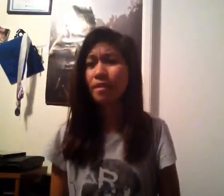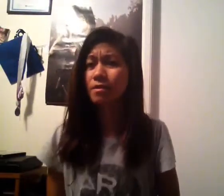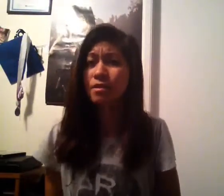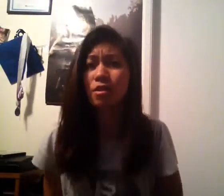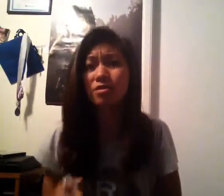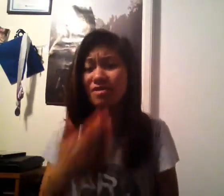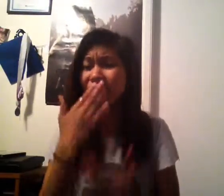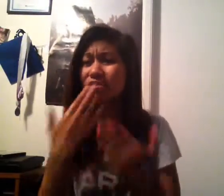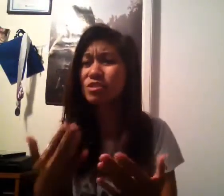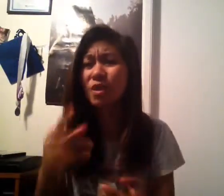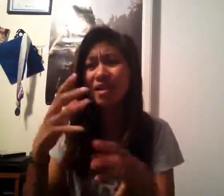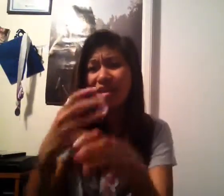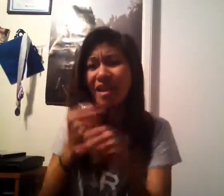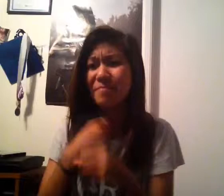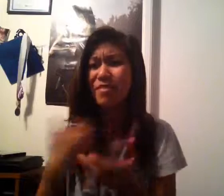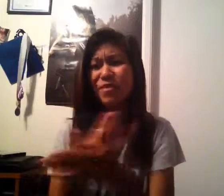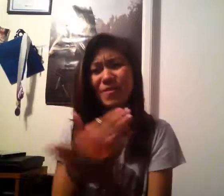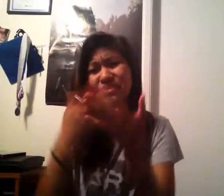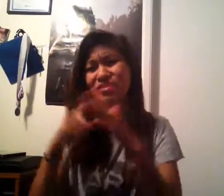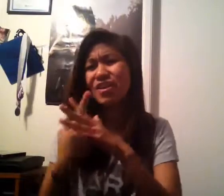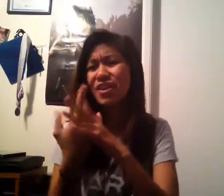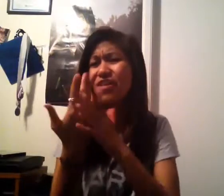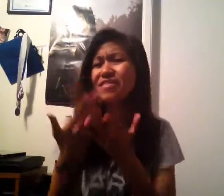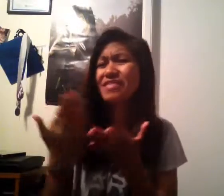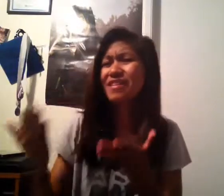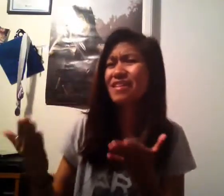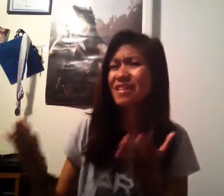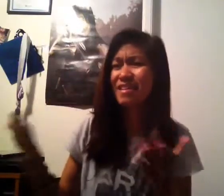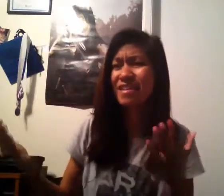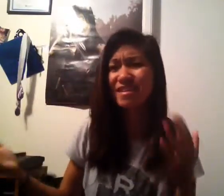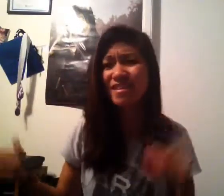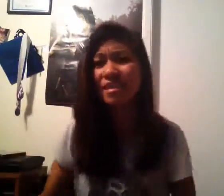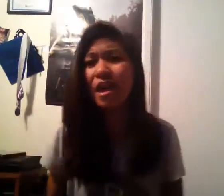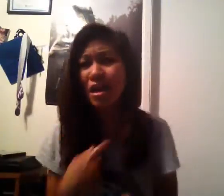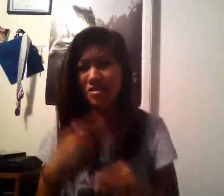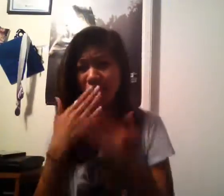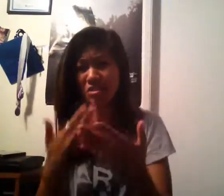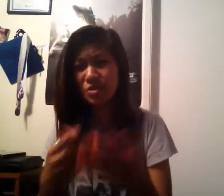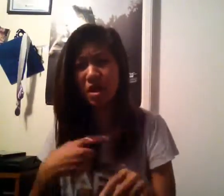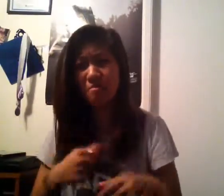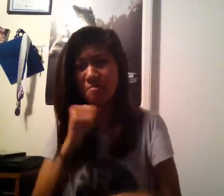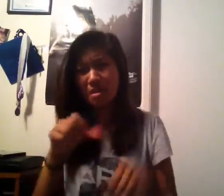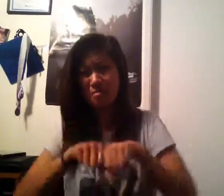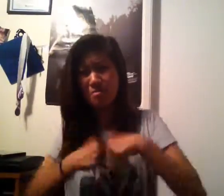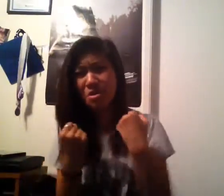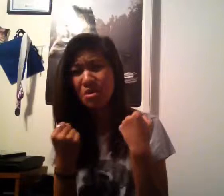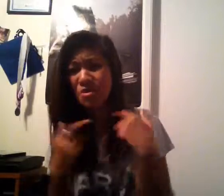Thanks to you, I got a new thing started. Thanks to you, I'm not the broken hearted.